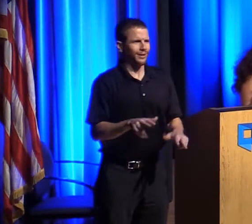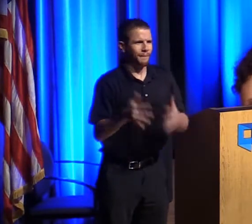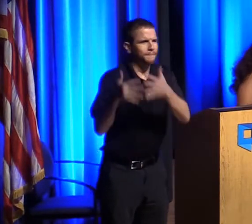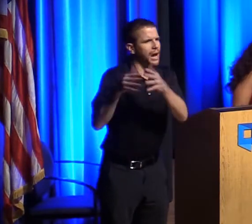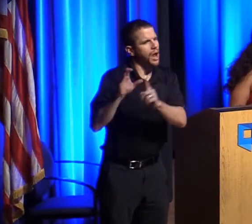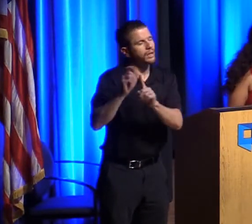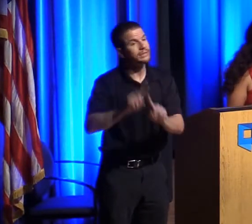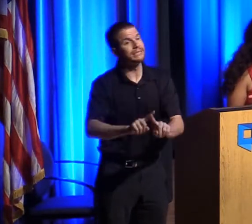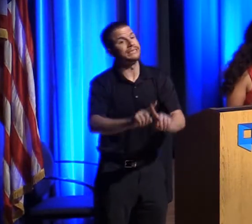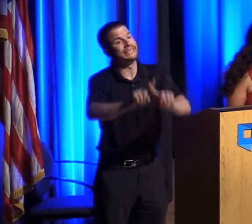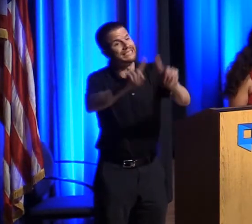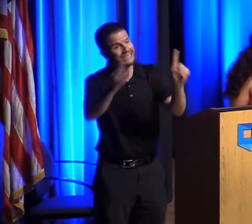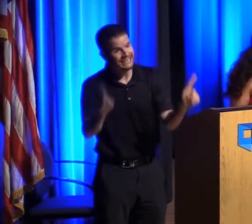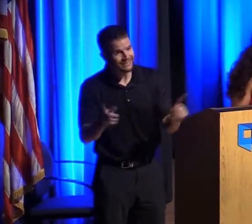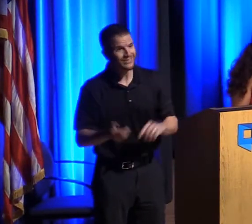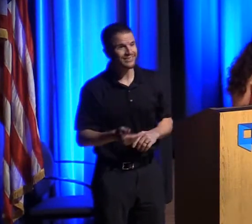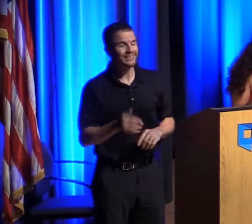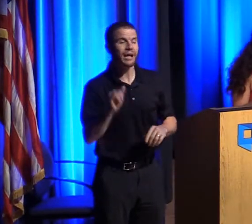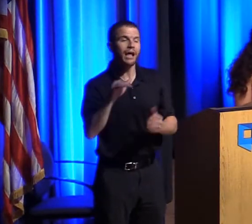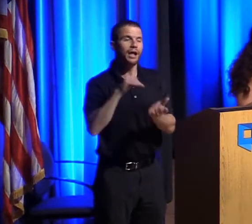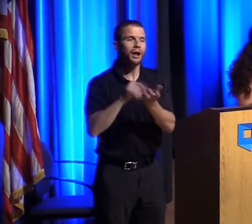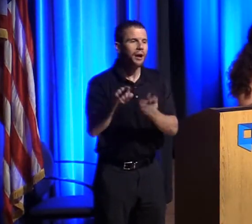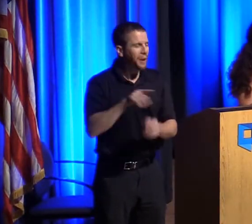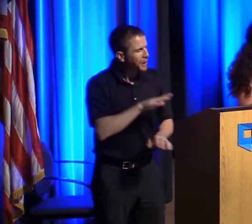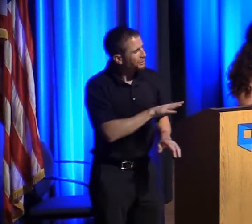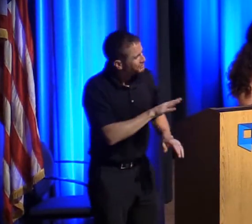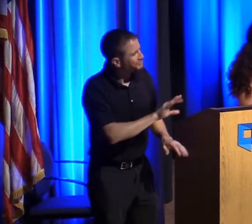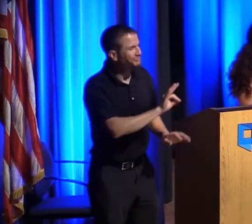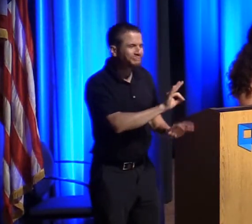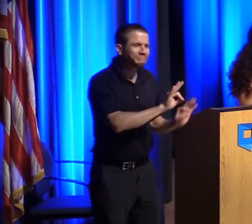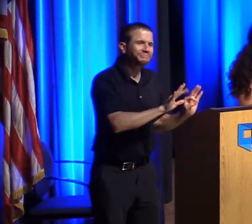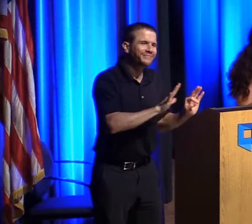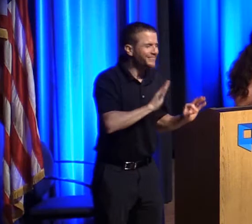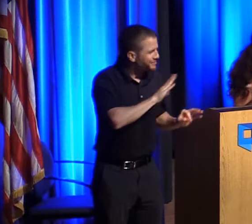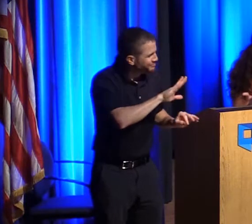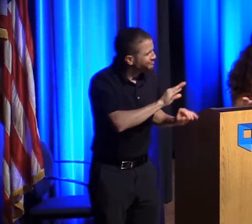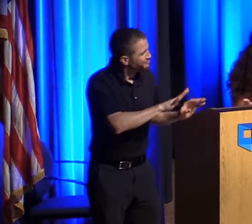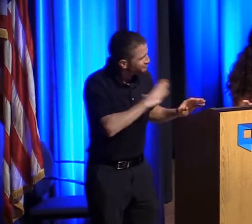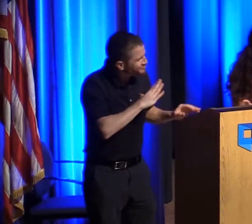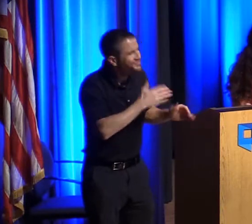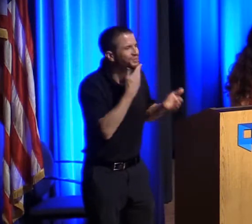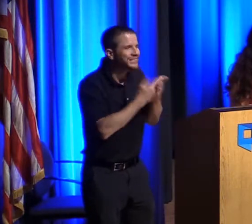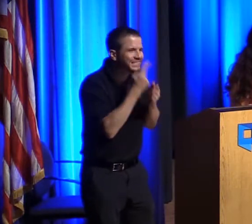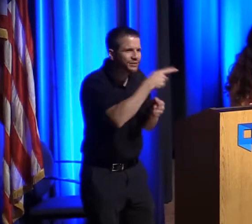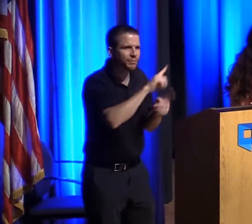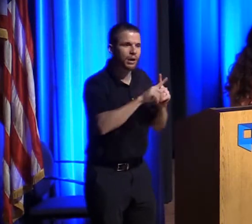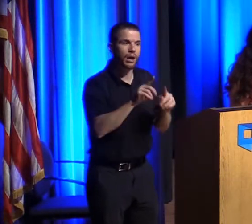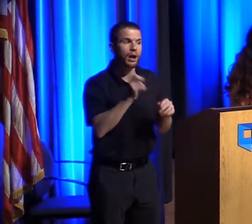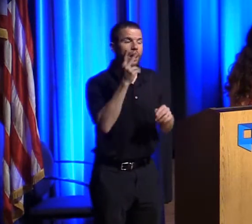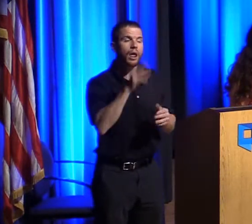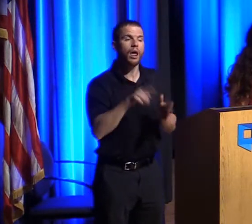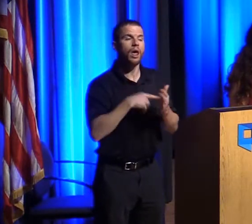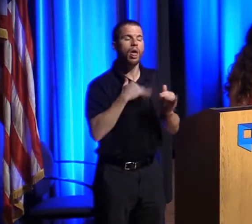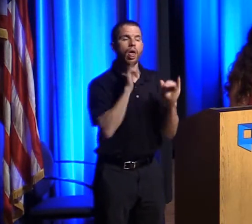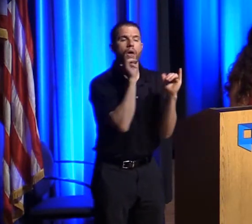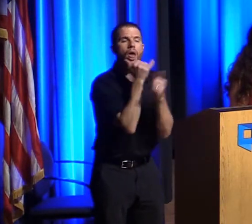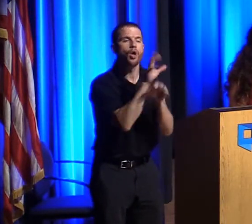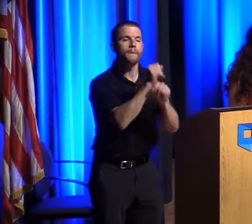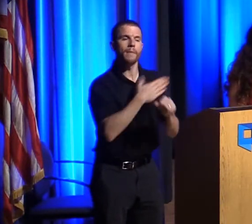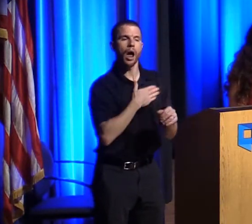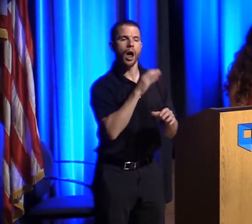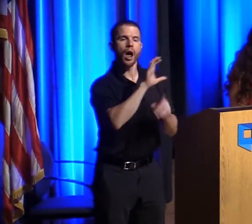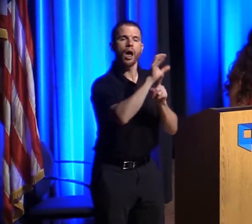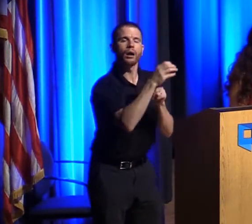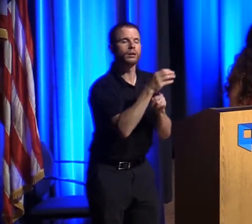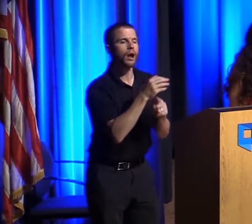She has a kind doctor who was like, oh, it's okay, it's so good to see you. But we make mistakes, right? Because of who we